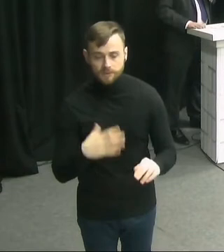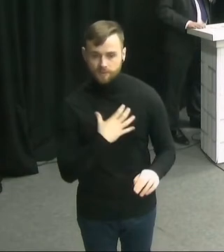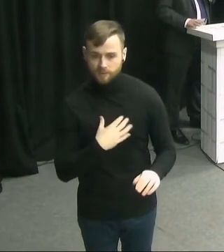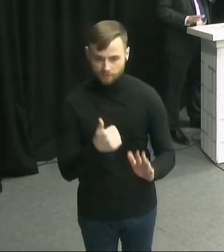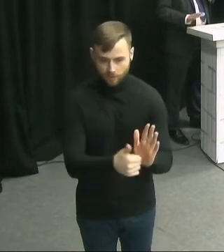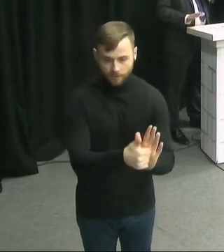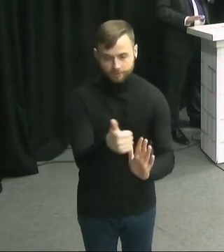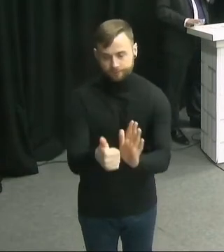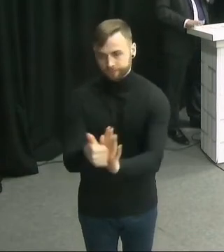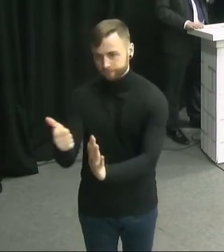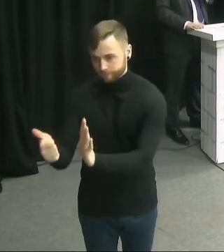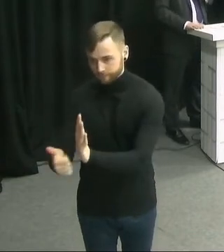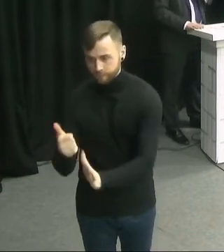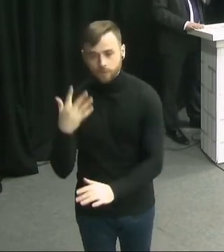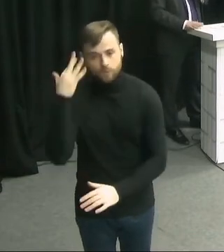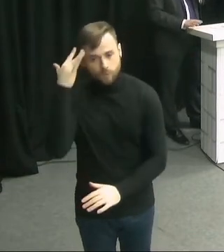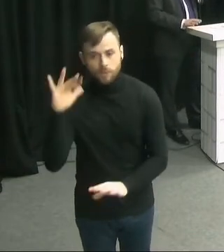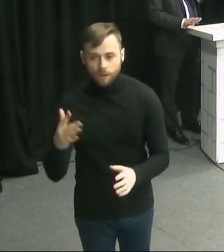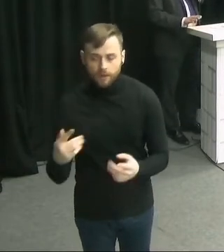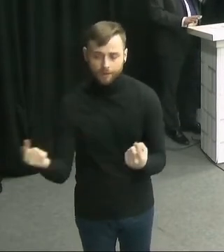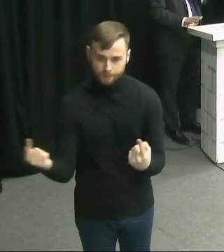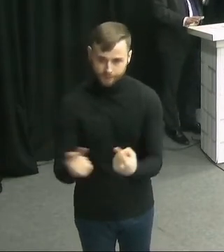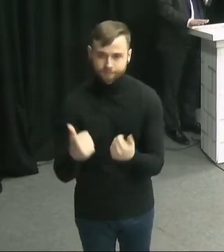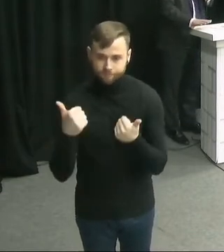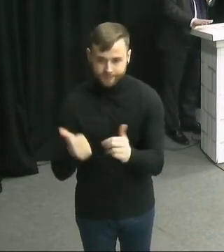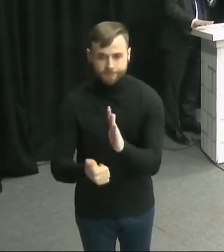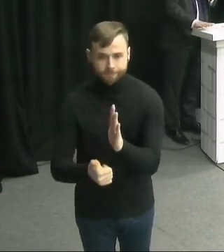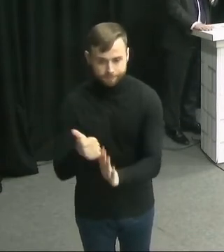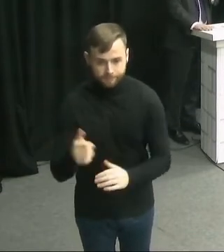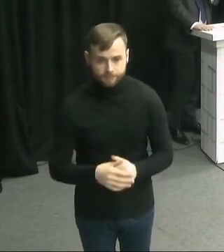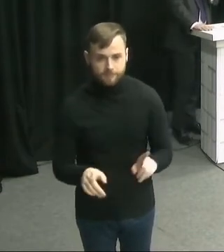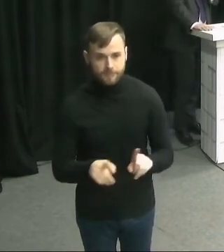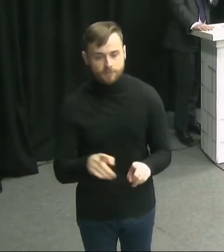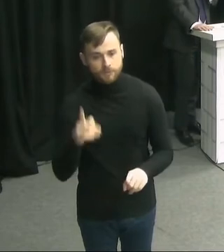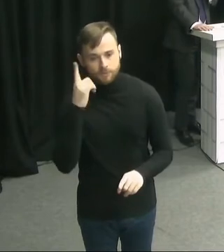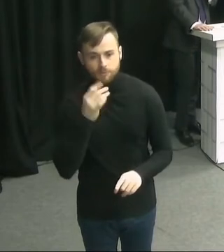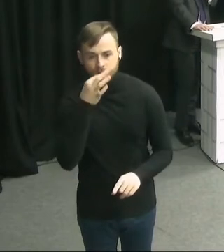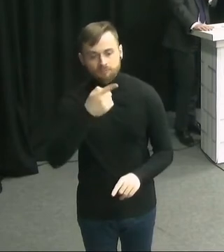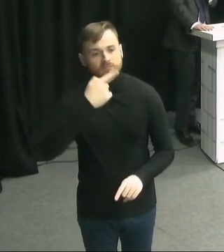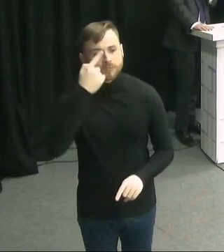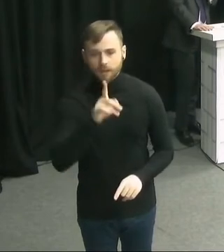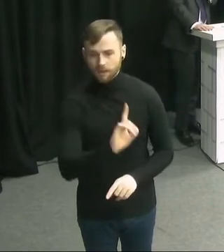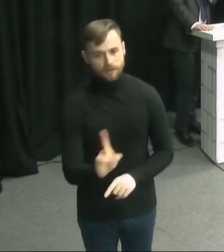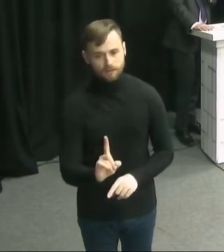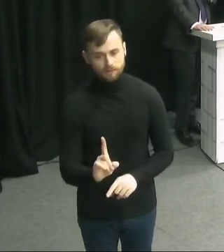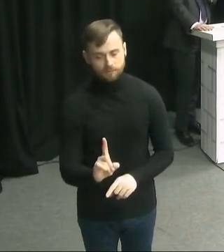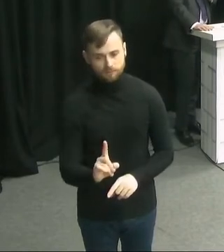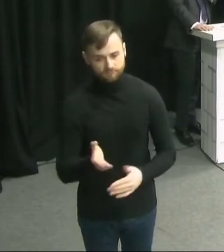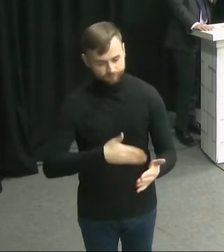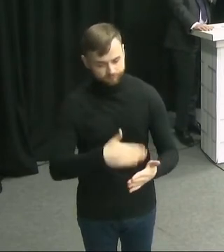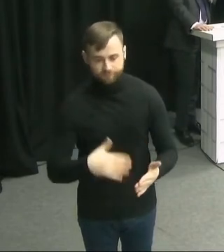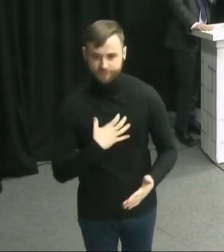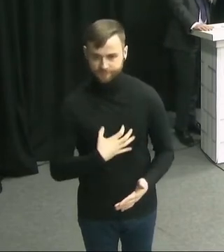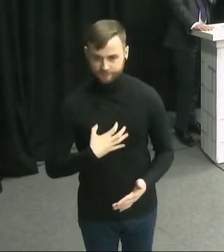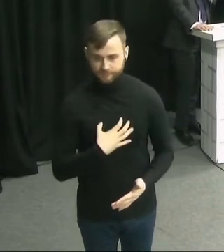of arrogance. One of the main criteria in foreign universities